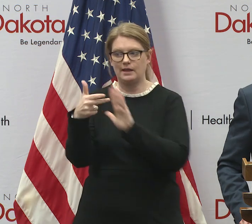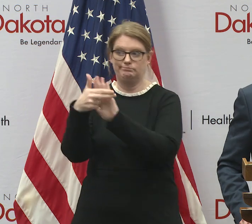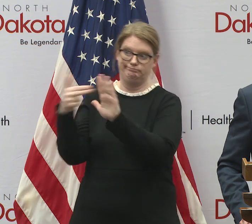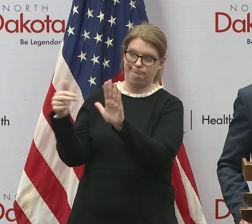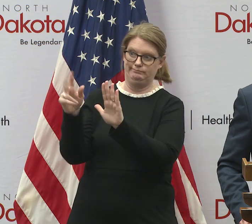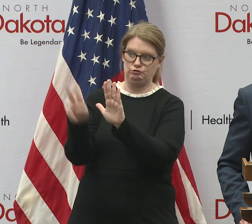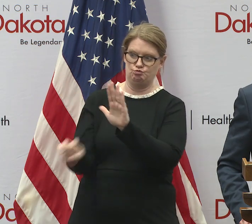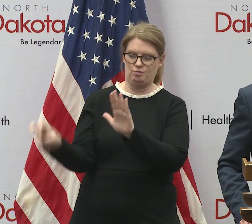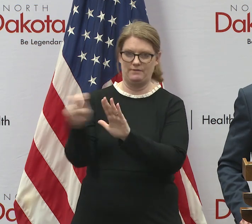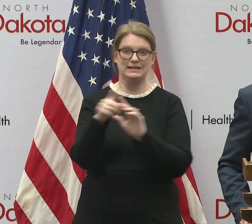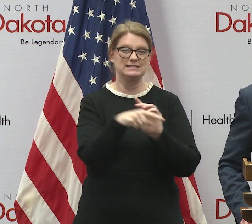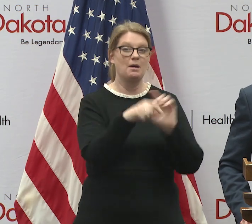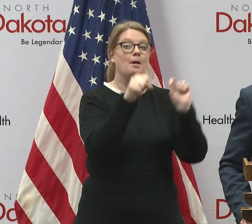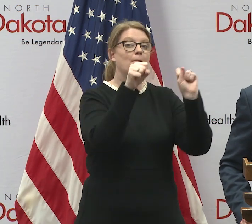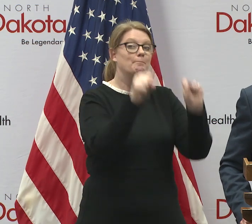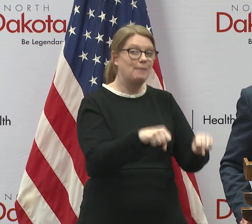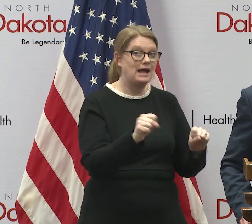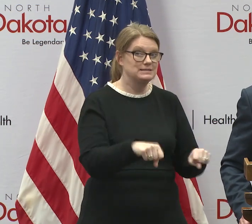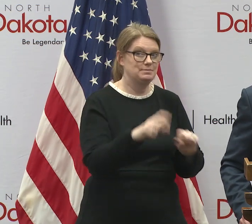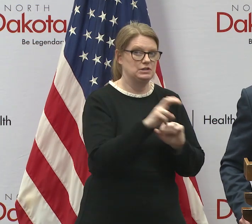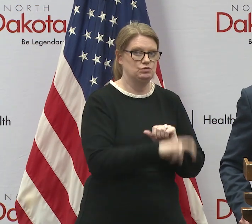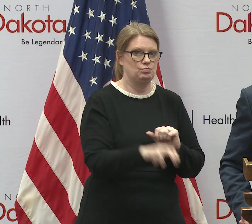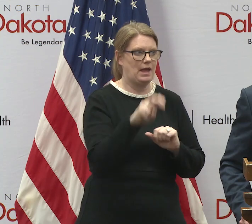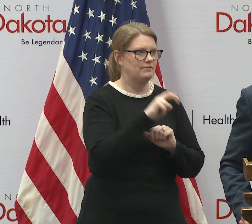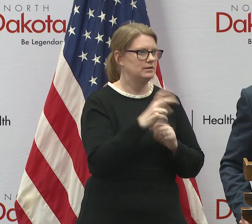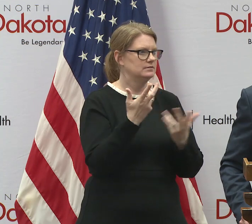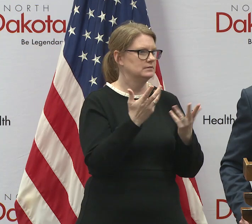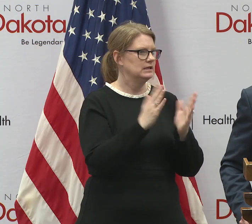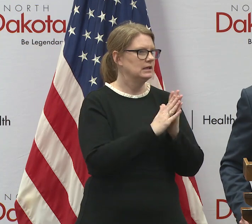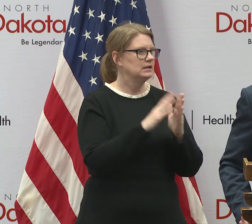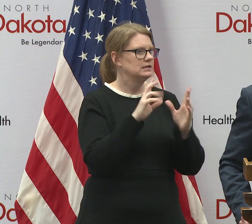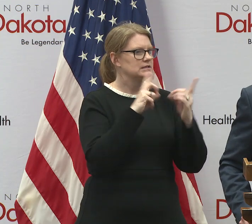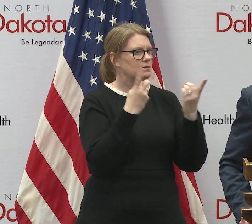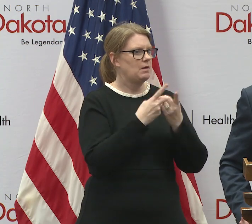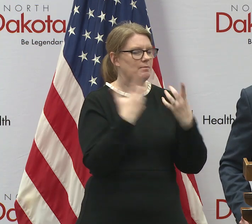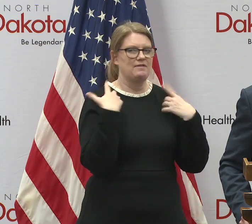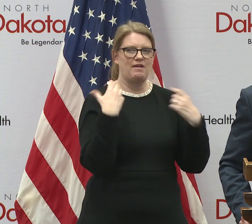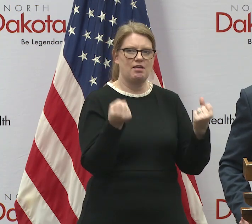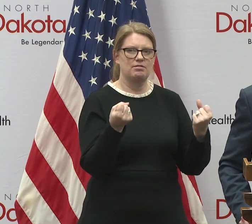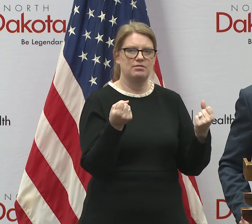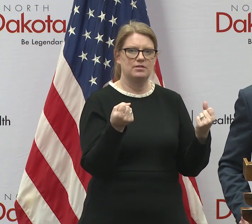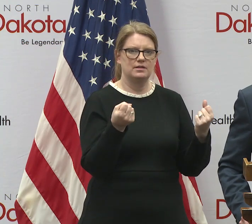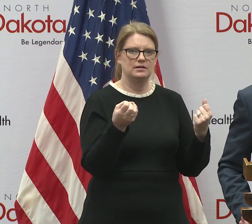and I would refer that back to the Department of Health, and we had